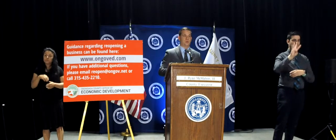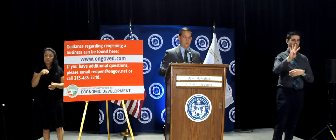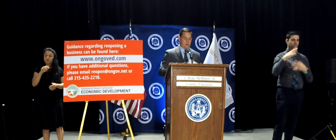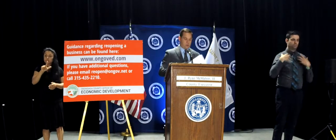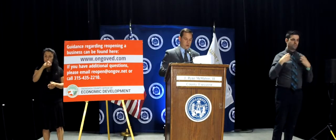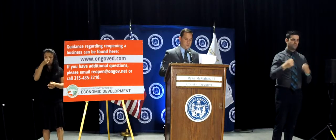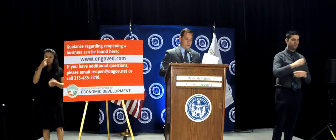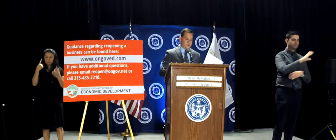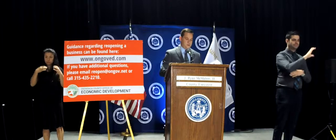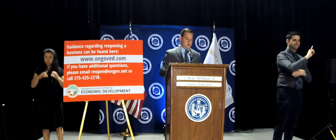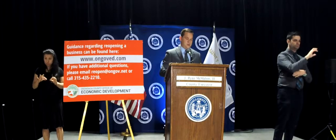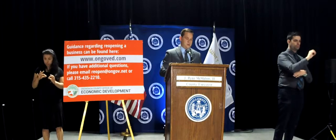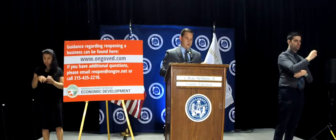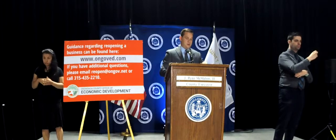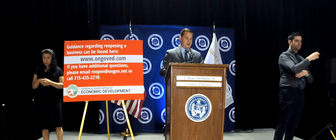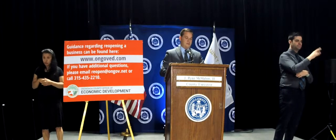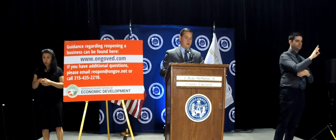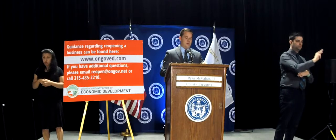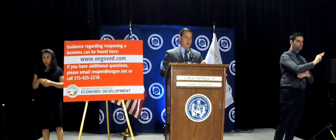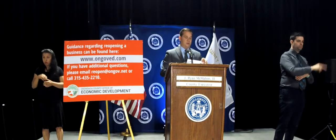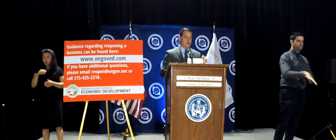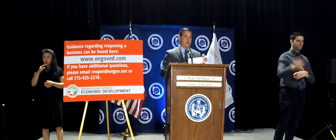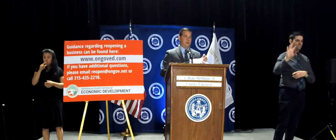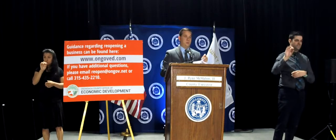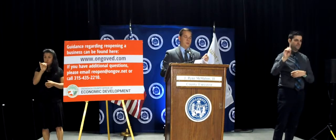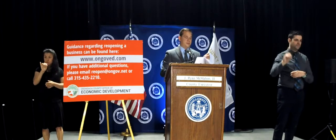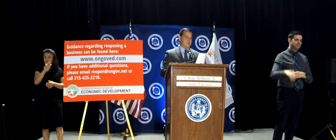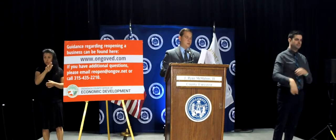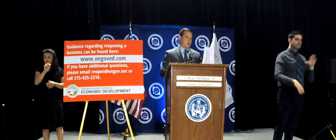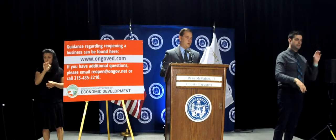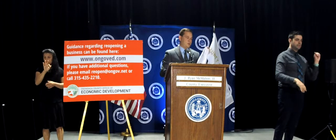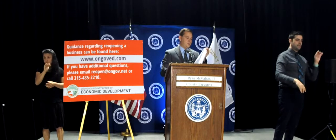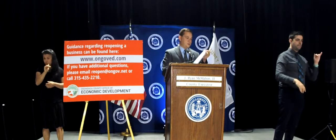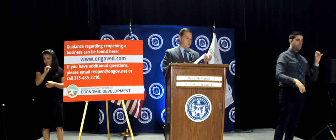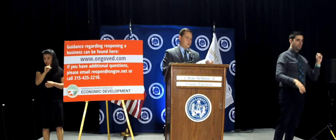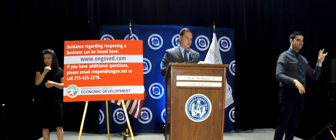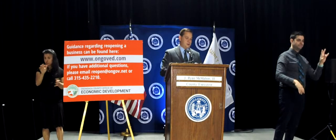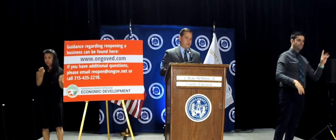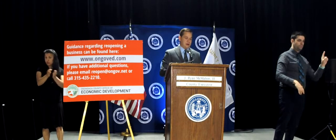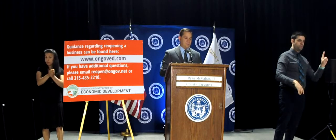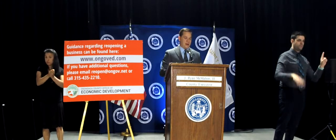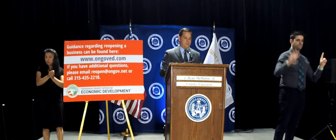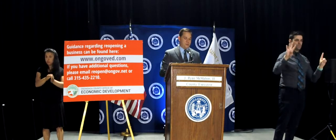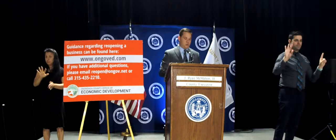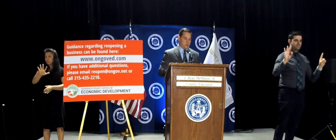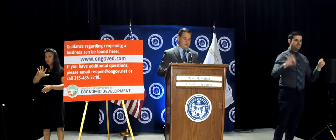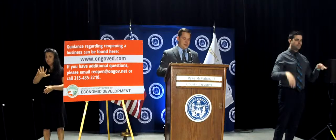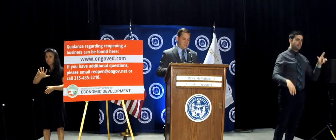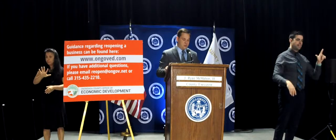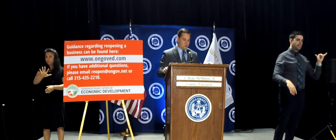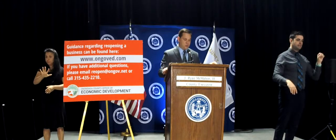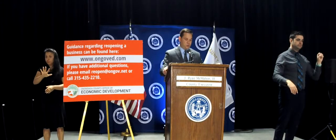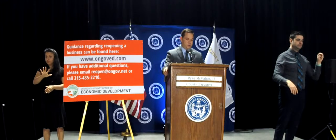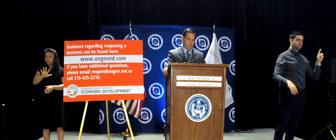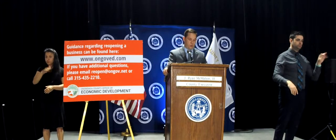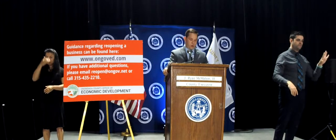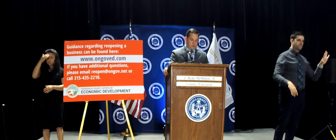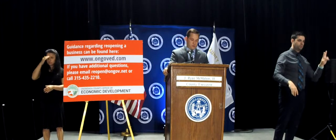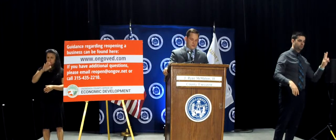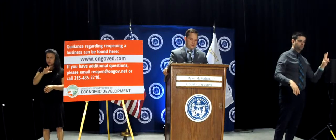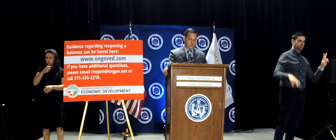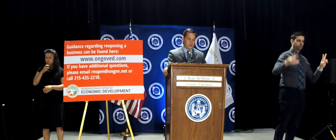42 with 38 recoveries. Town of Van Buren, 30 with 18 recoveries. Town of Pompey, 27 with